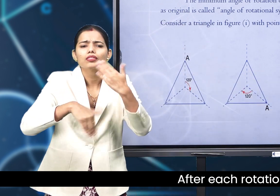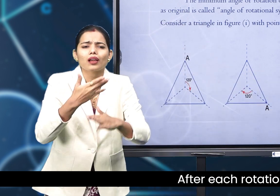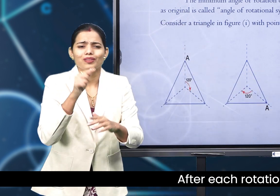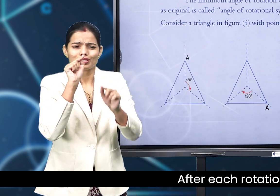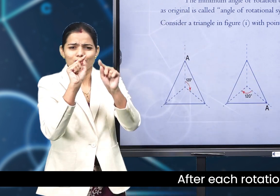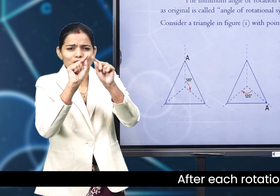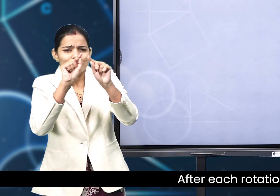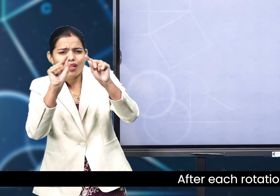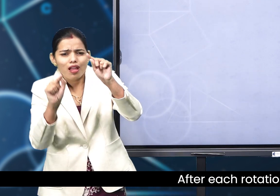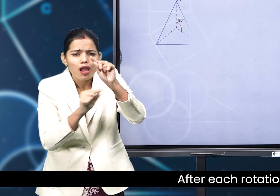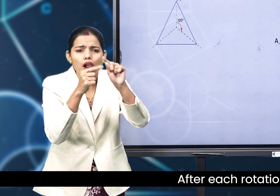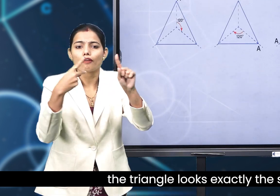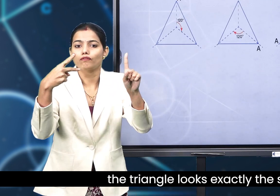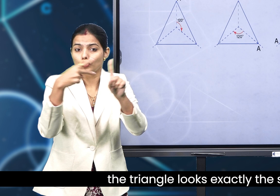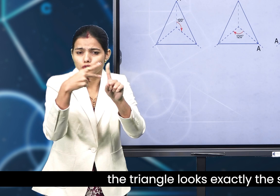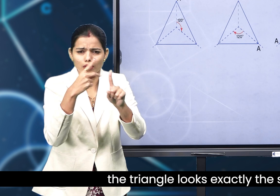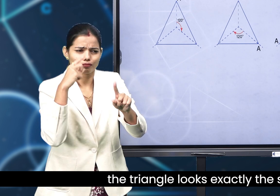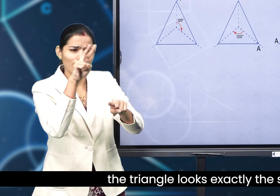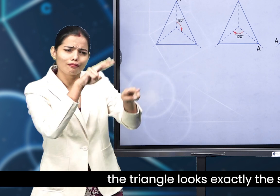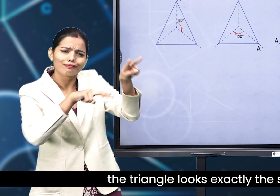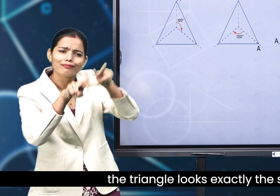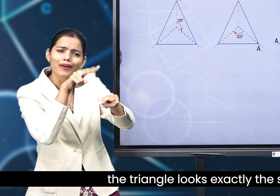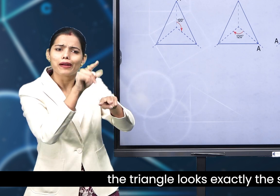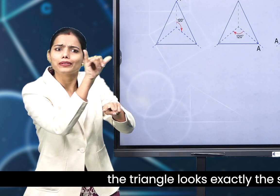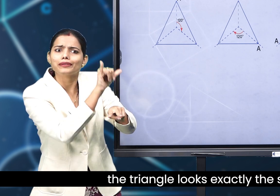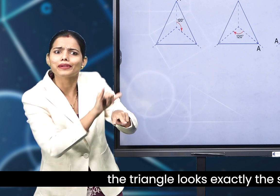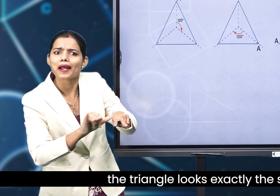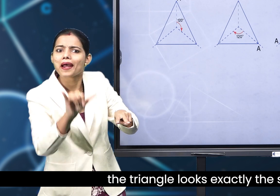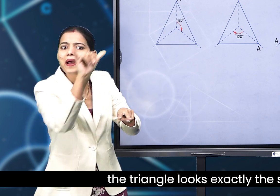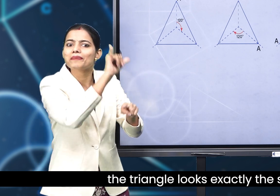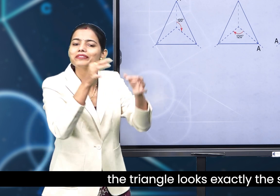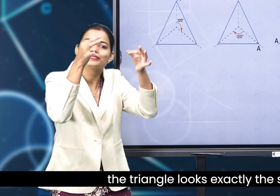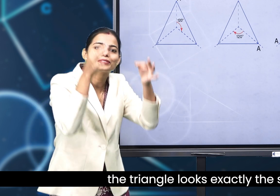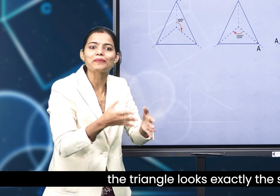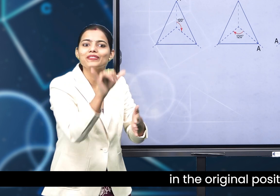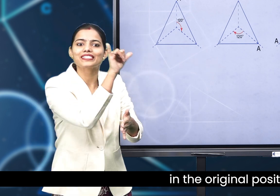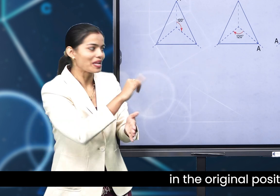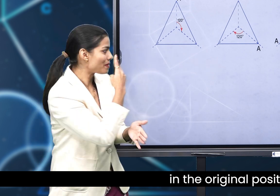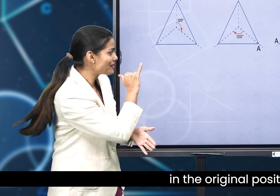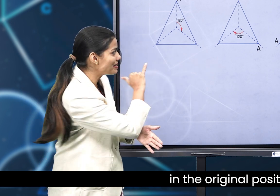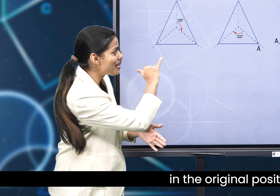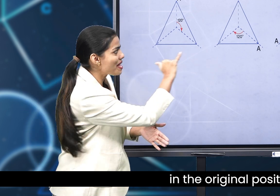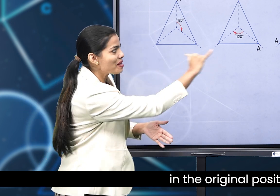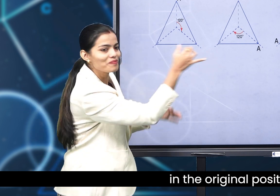After each rotation, the triangle looks exactly the same as it did in the original position.